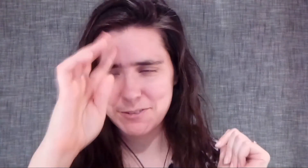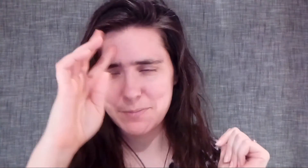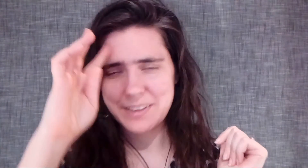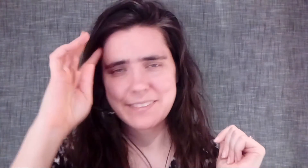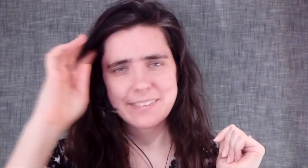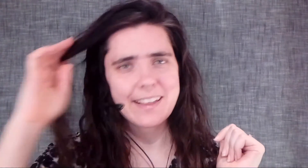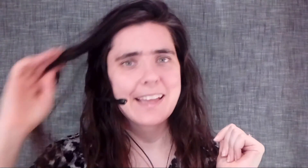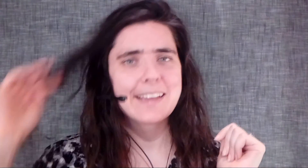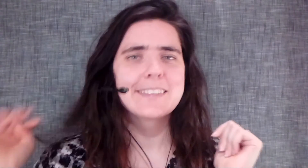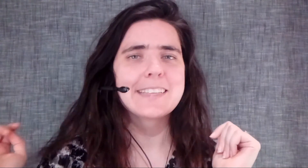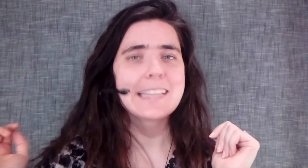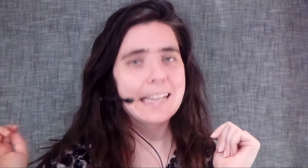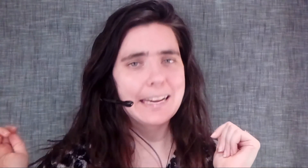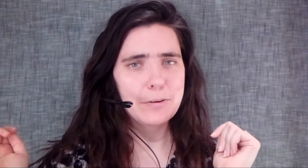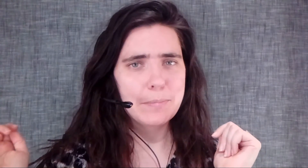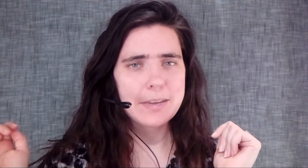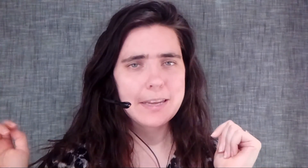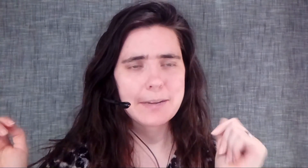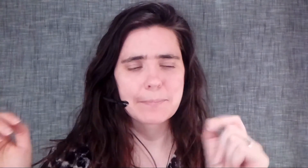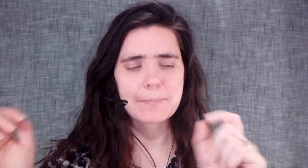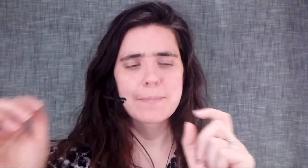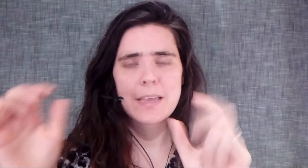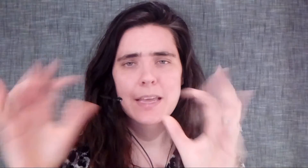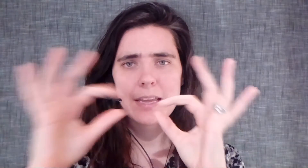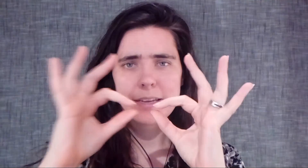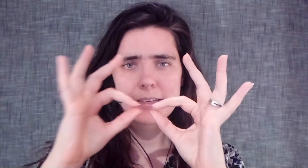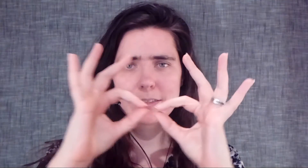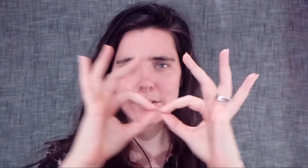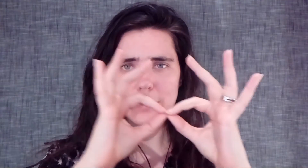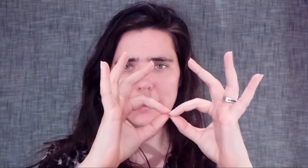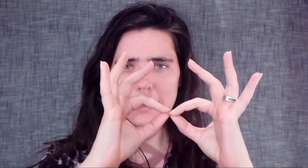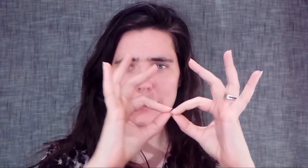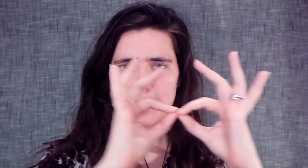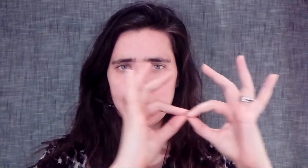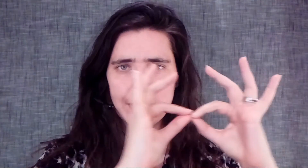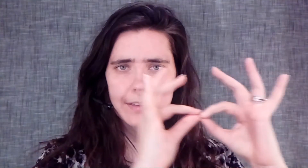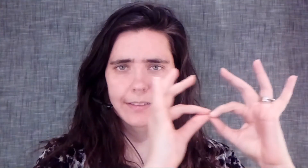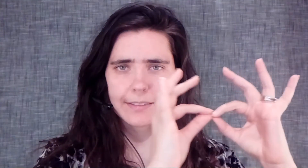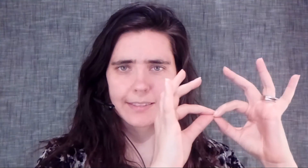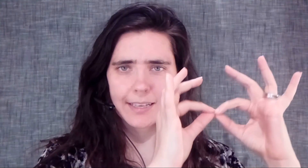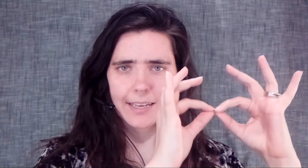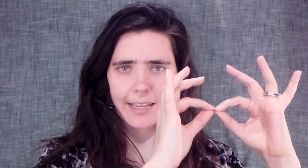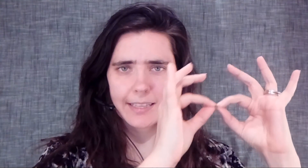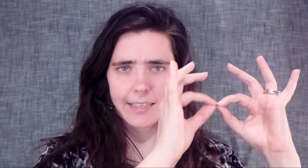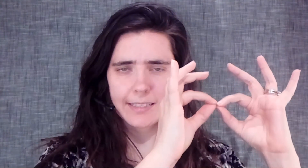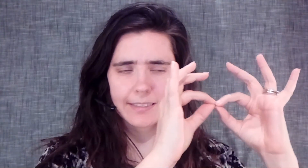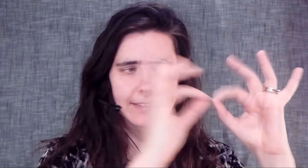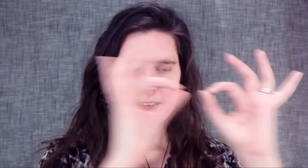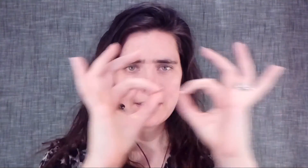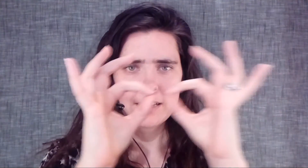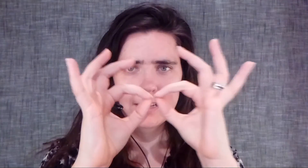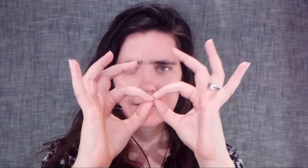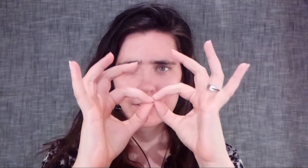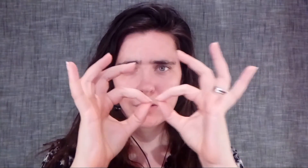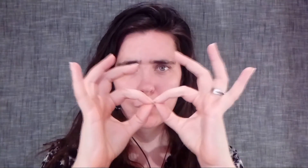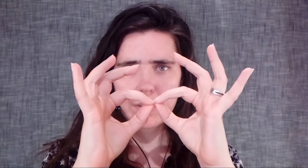alphabet to the letter B. So the letter B is done like this. So with